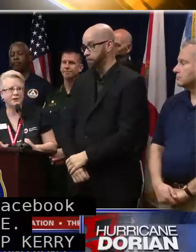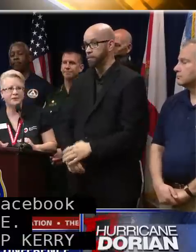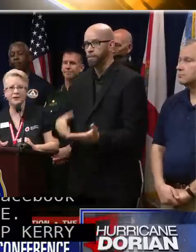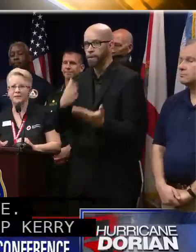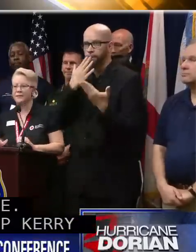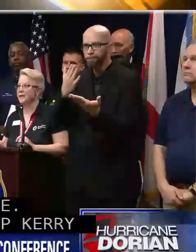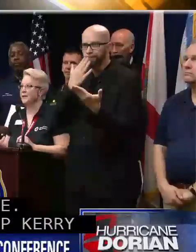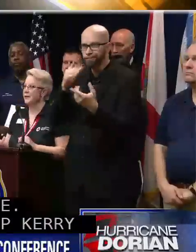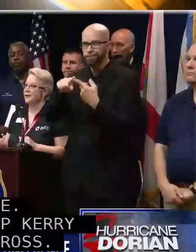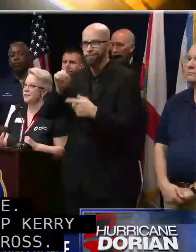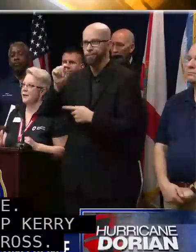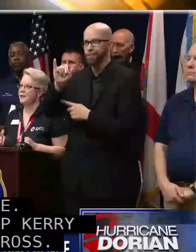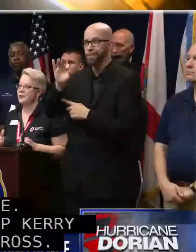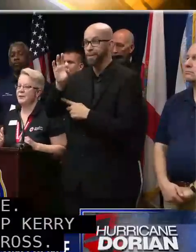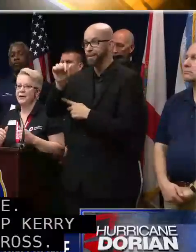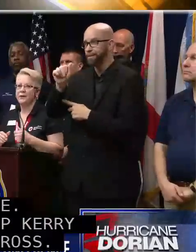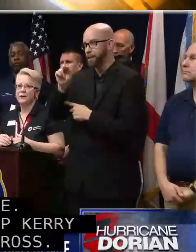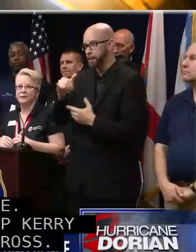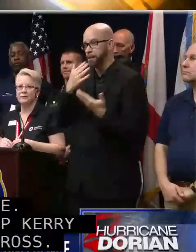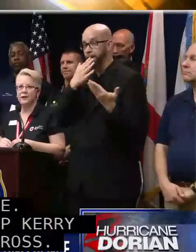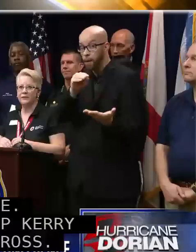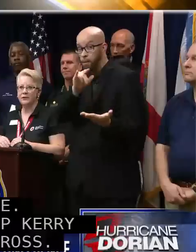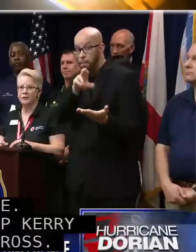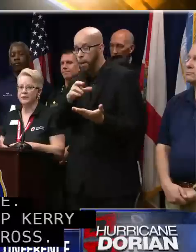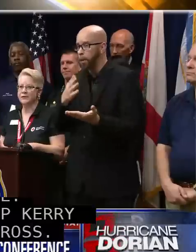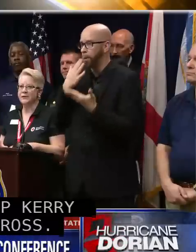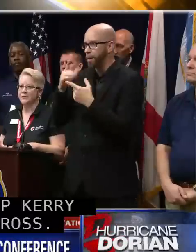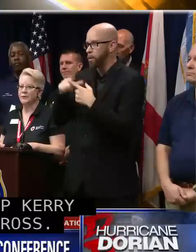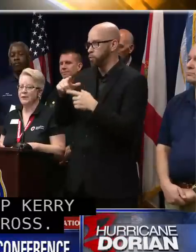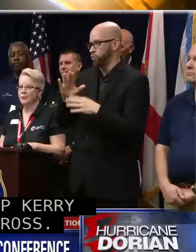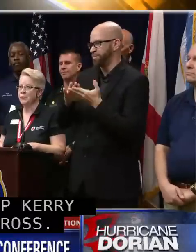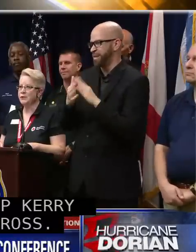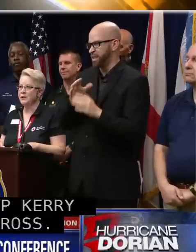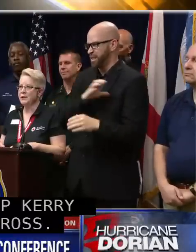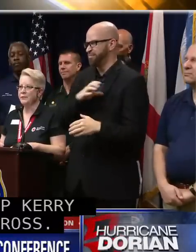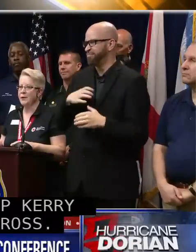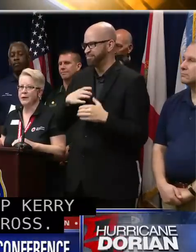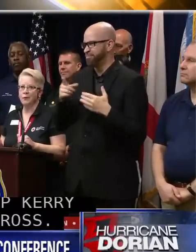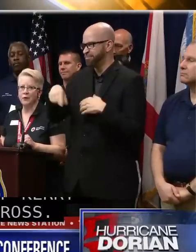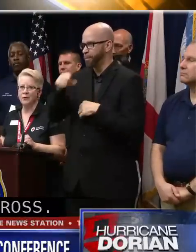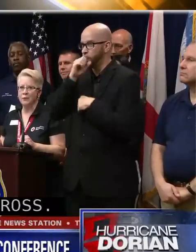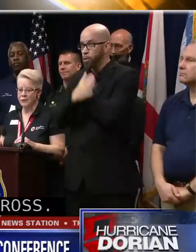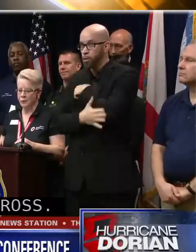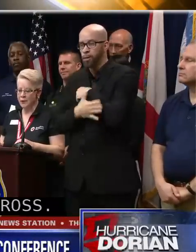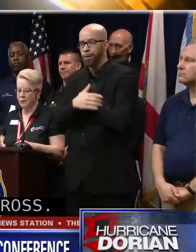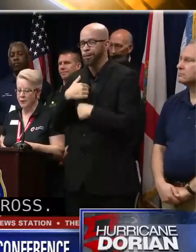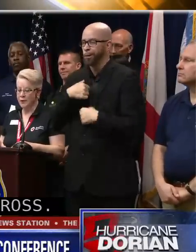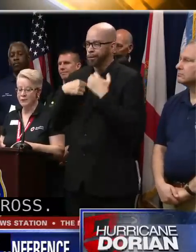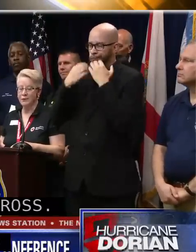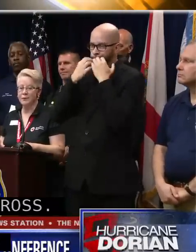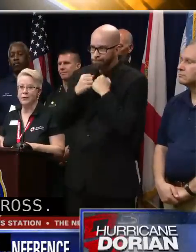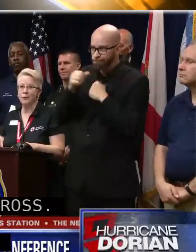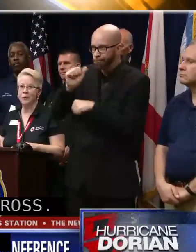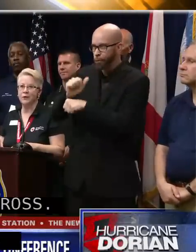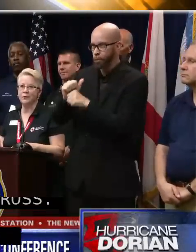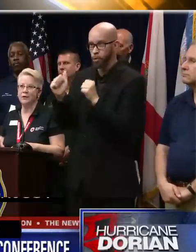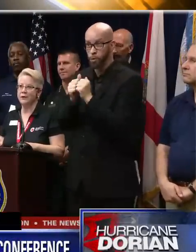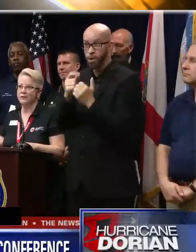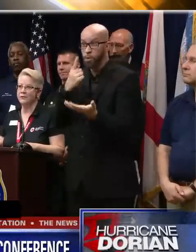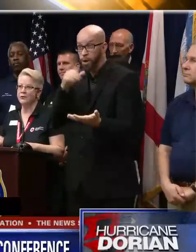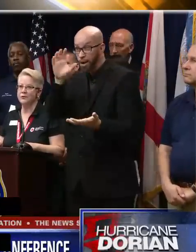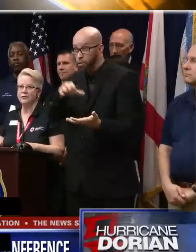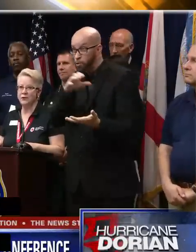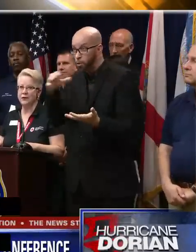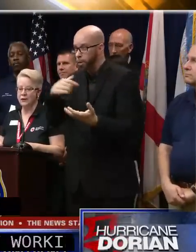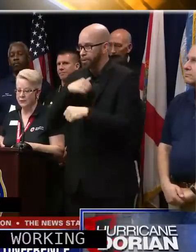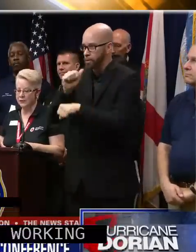Thank you, Tiffany. And thank you, Mayor and officials. We appreciate everybody working with the Red Cross. We've been working with